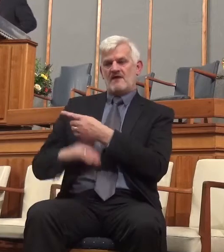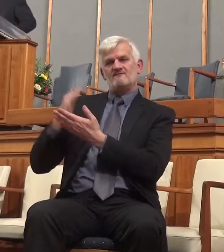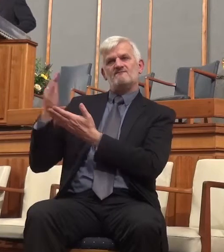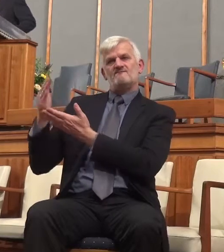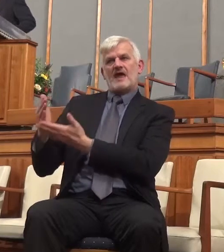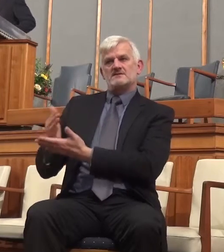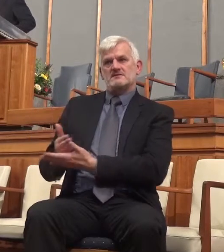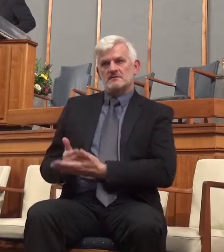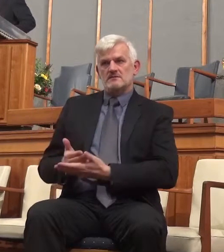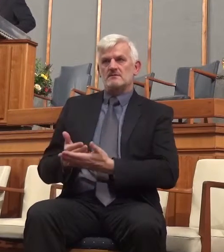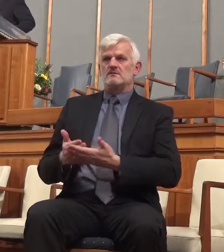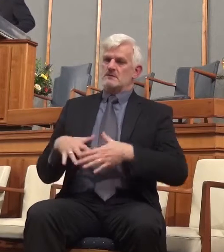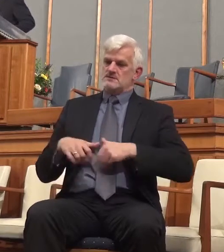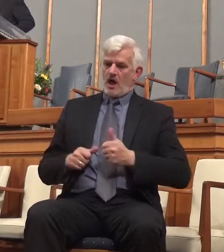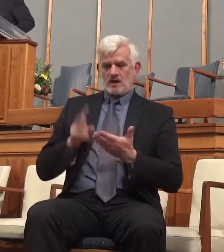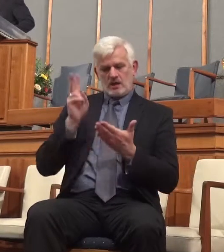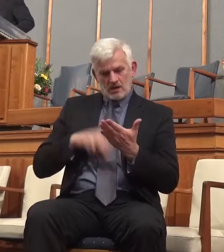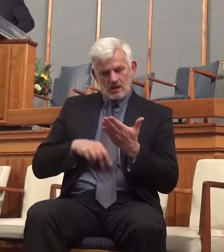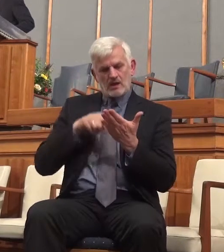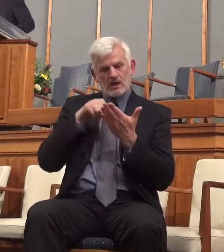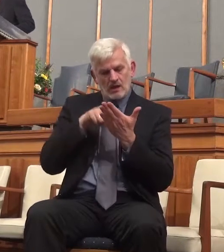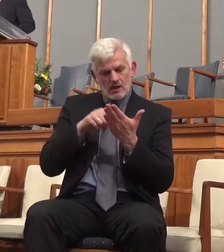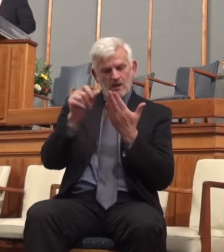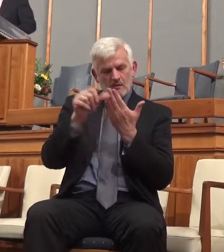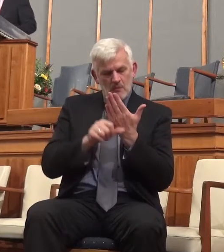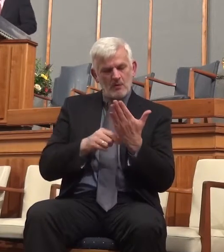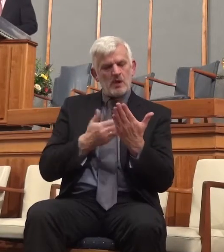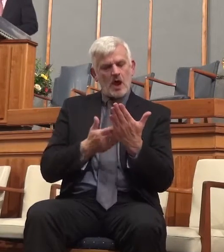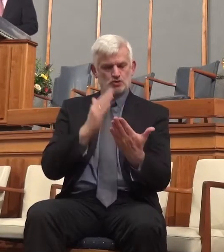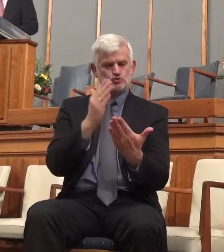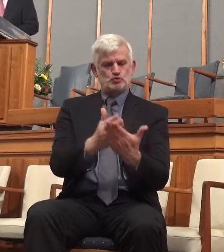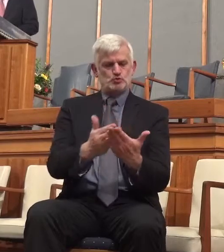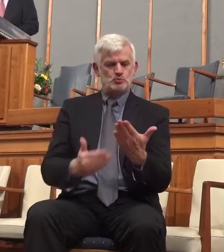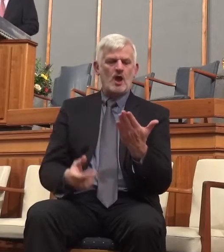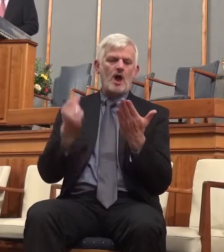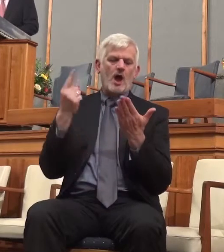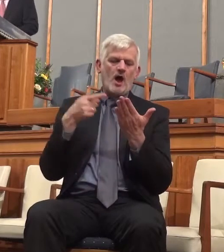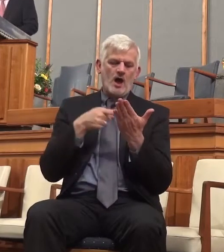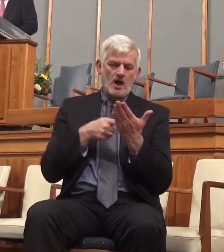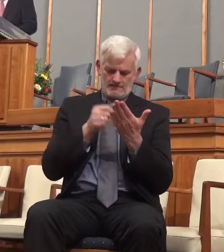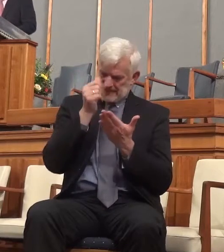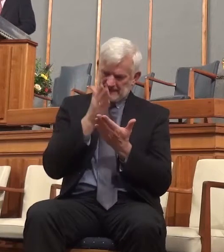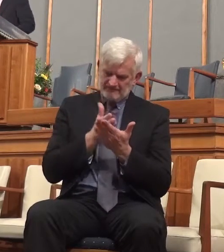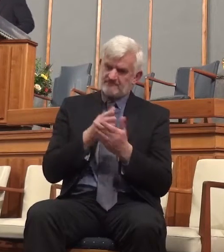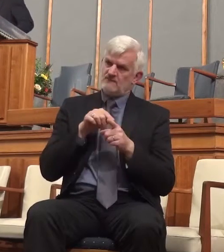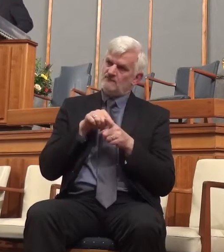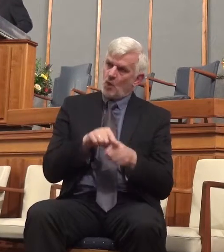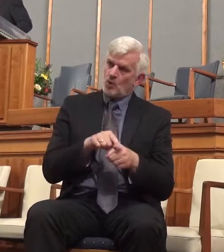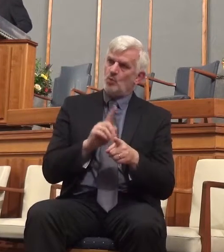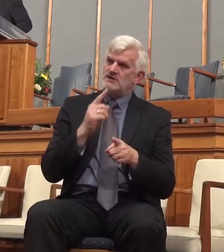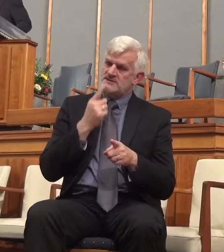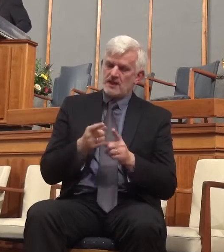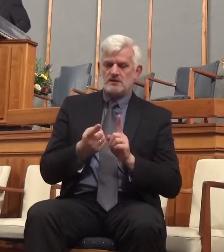see that it is authentic in all that it says. You trust it. You believe in it. You follow its instructions. You respond to